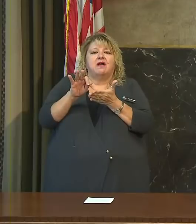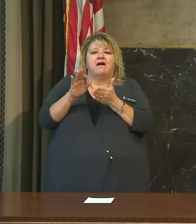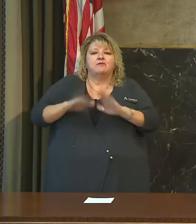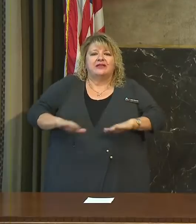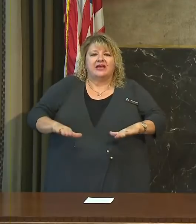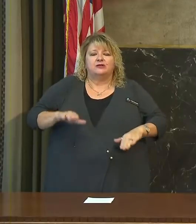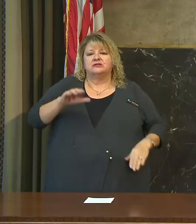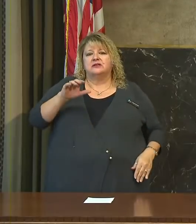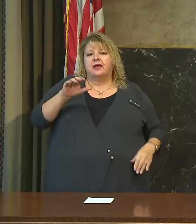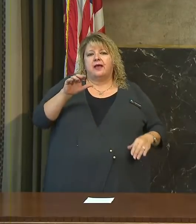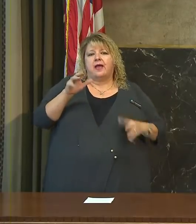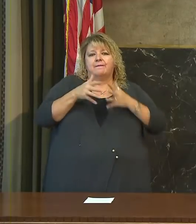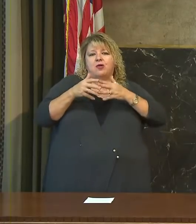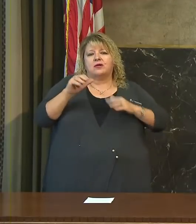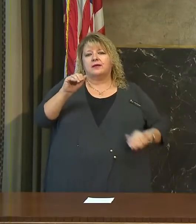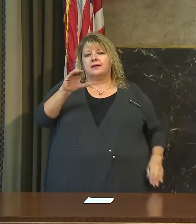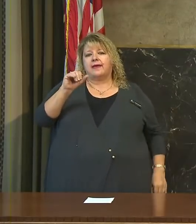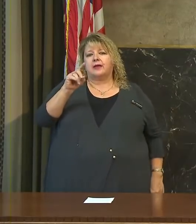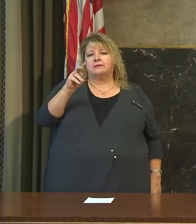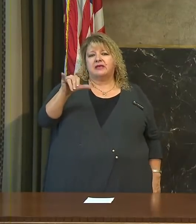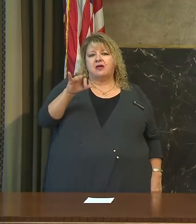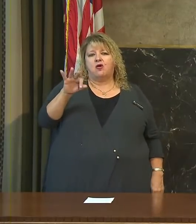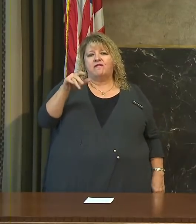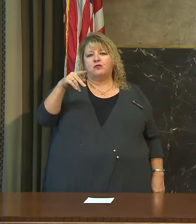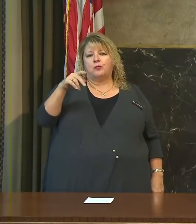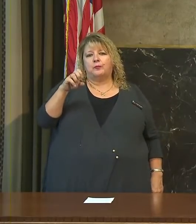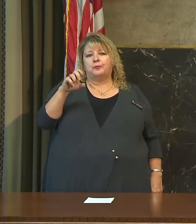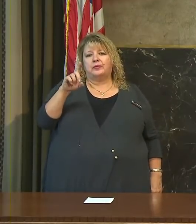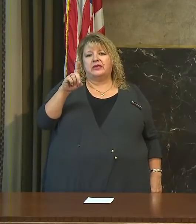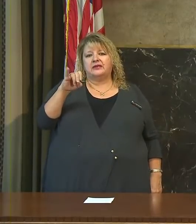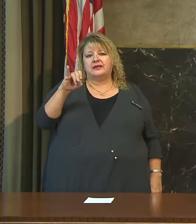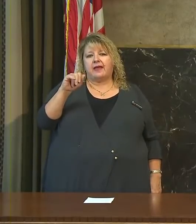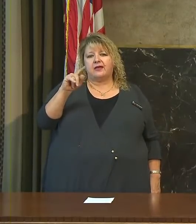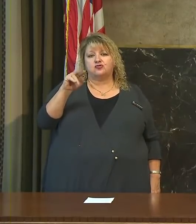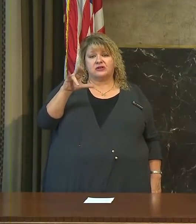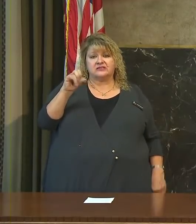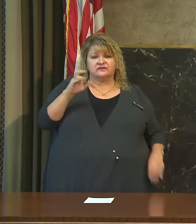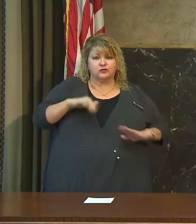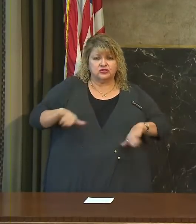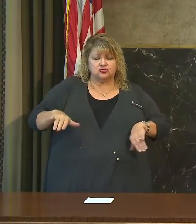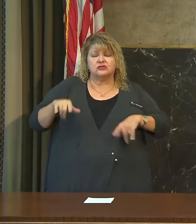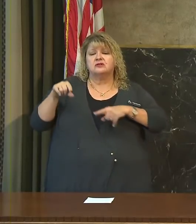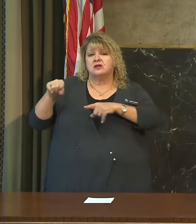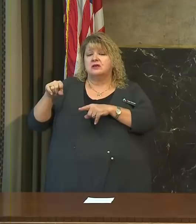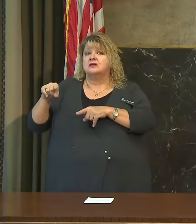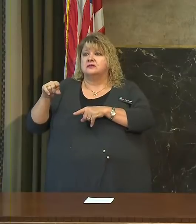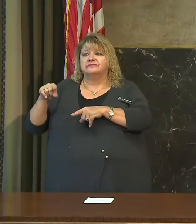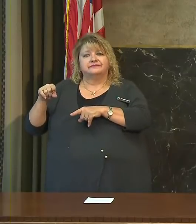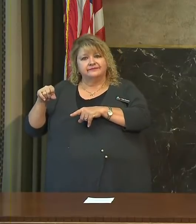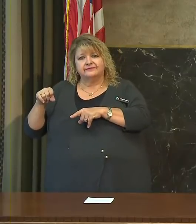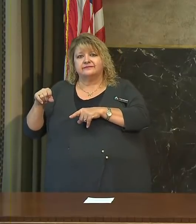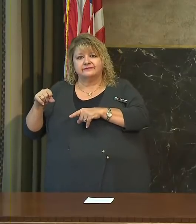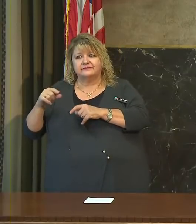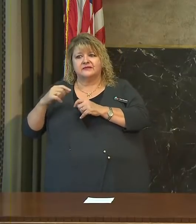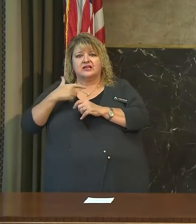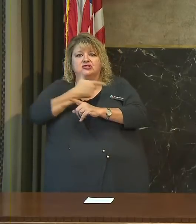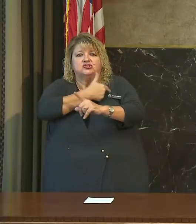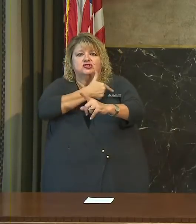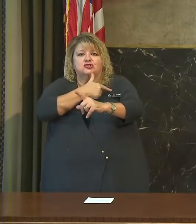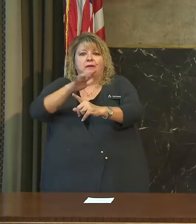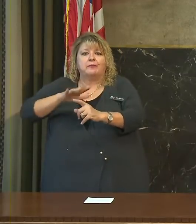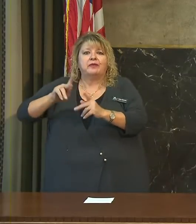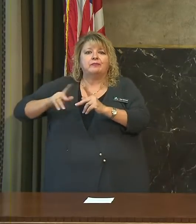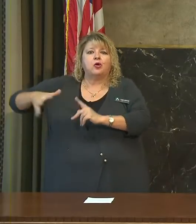same thing. And so that is a very clear recommendation. There will be robust testing resources made available to